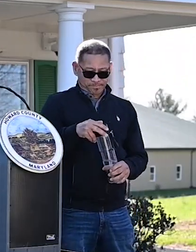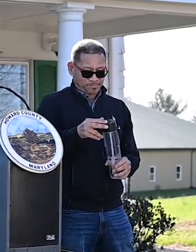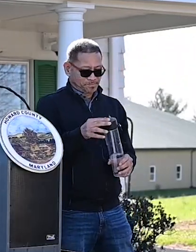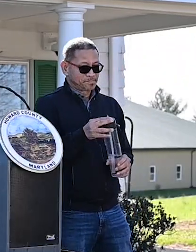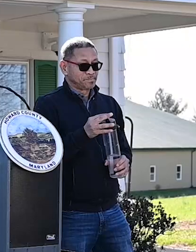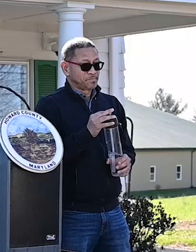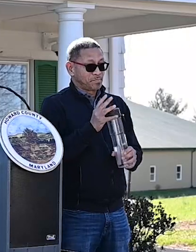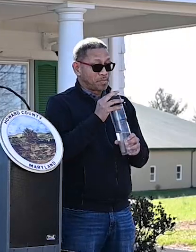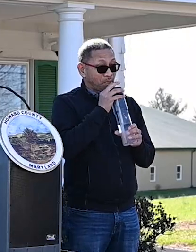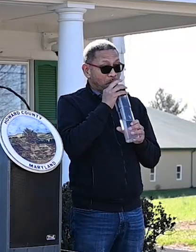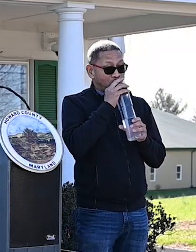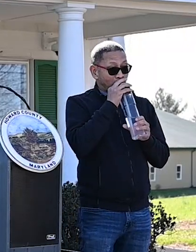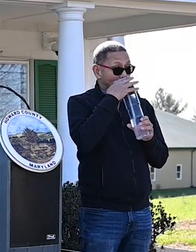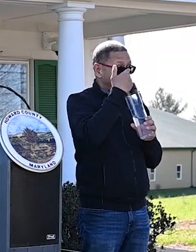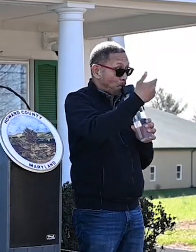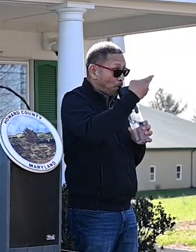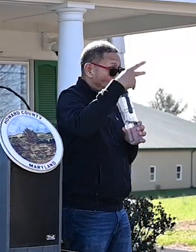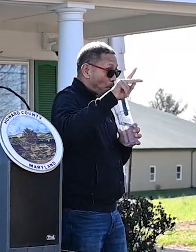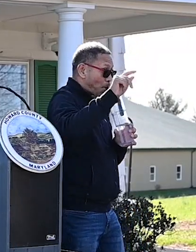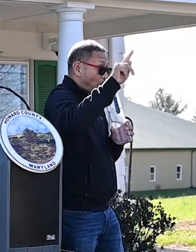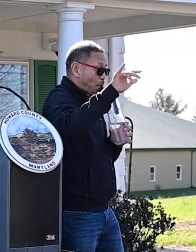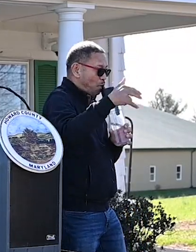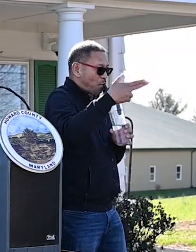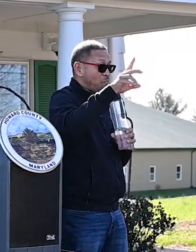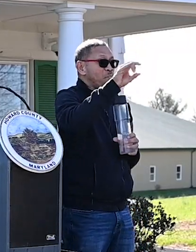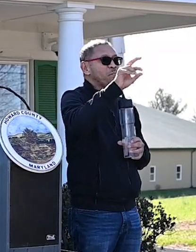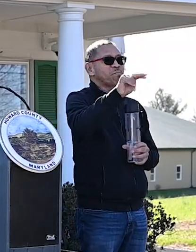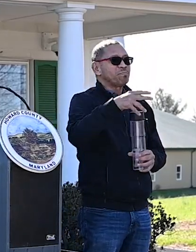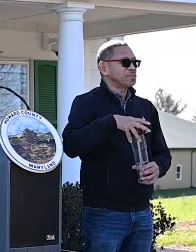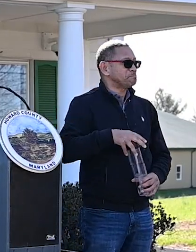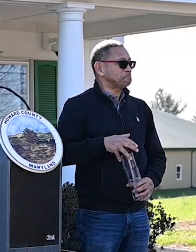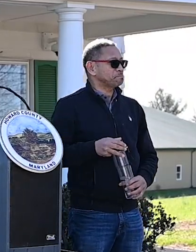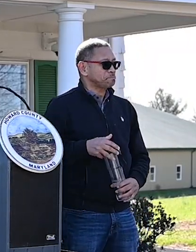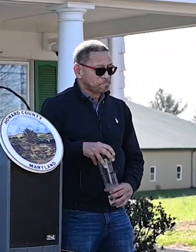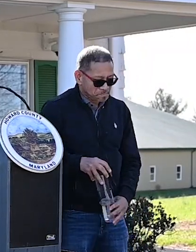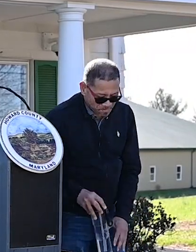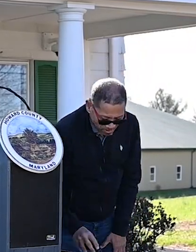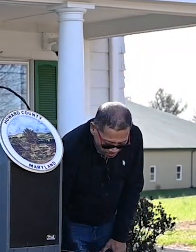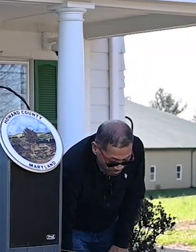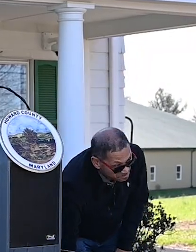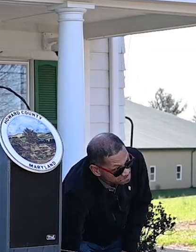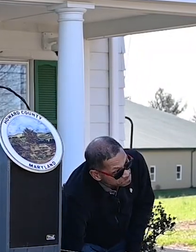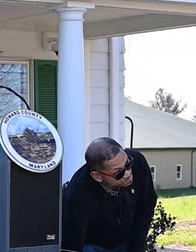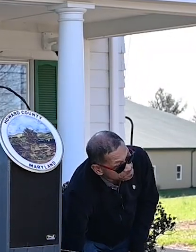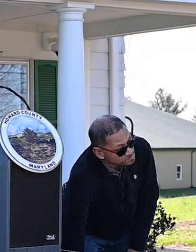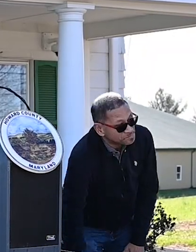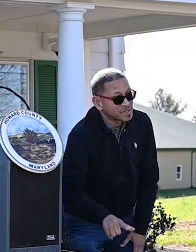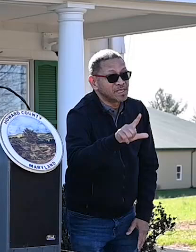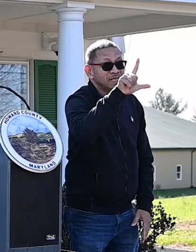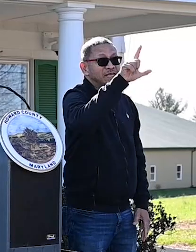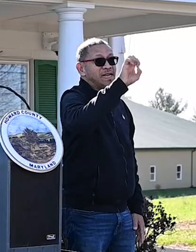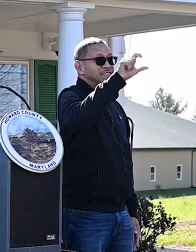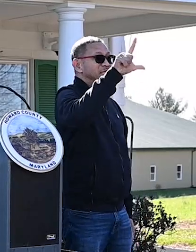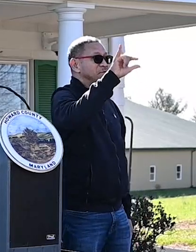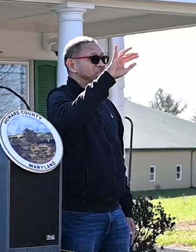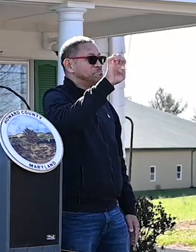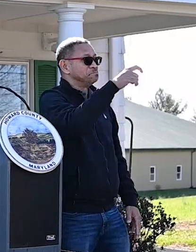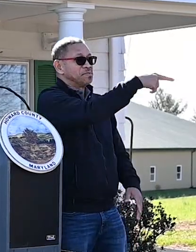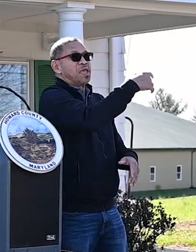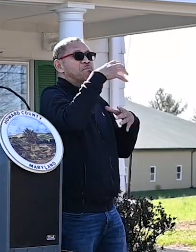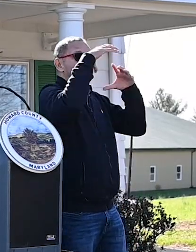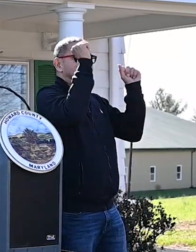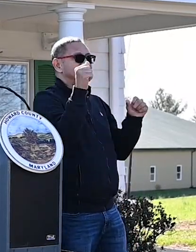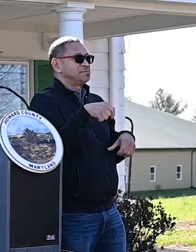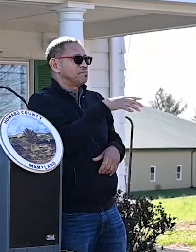Thank you, Kathy Hudson. Our next speaker is Leslie Bauer, the president of the Howard County Farm Bureau.